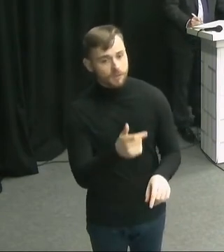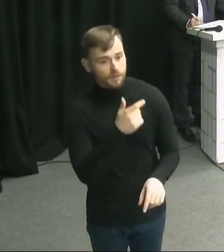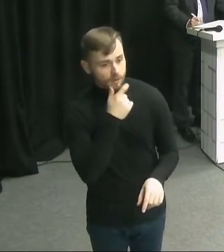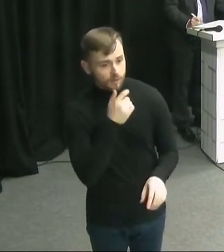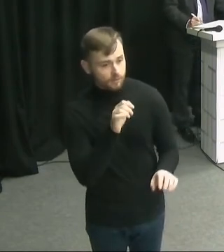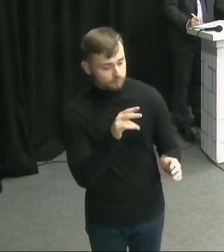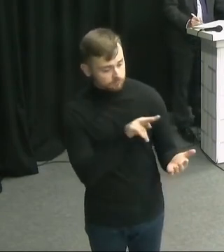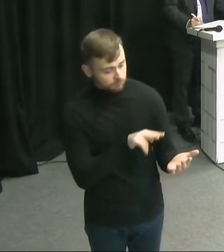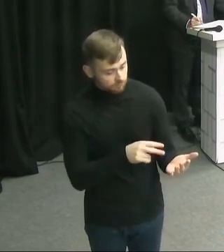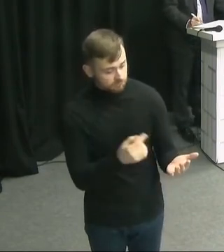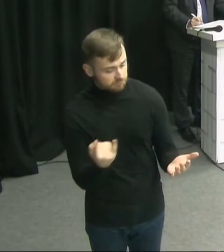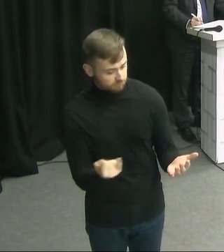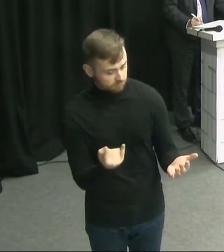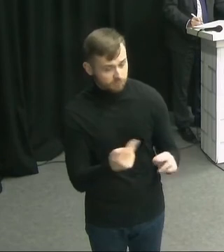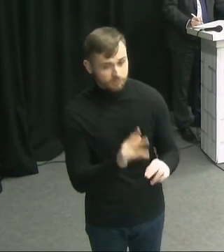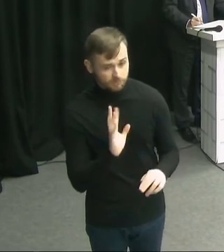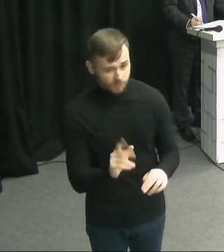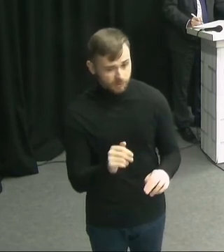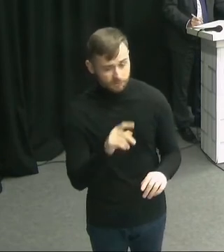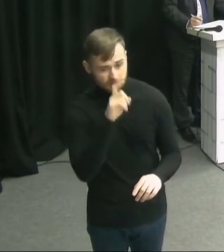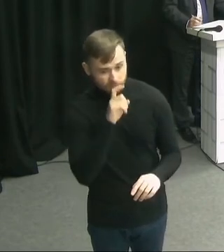and as mentioned, you can